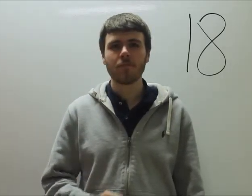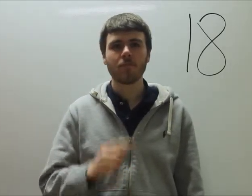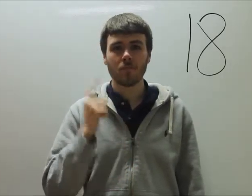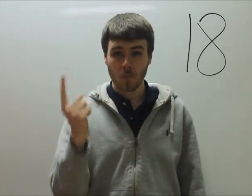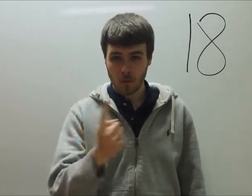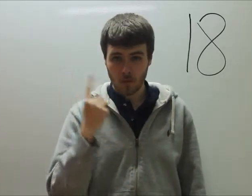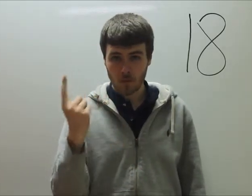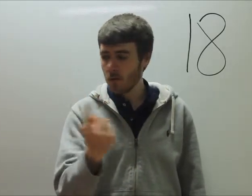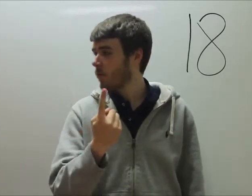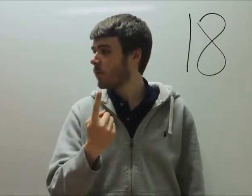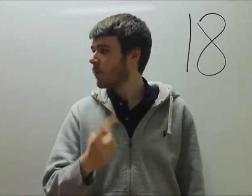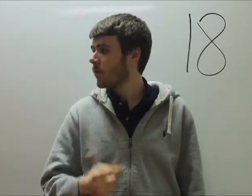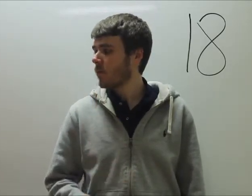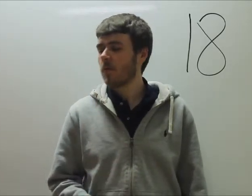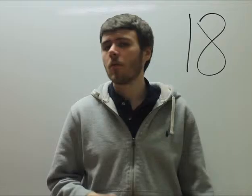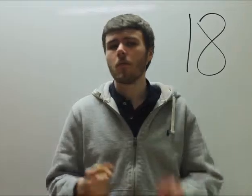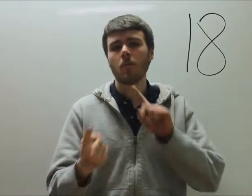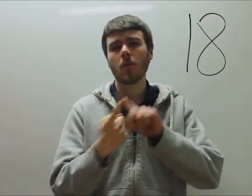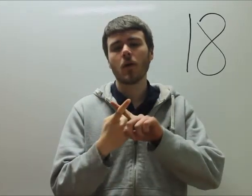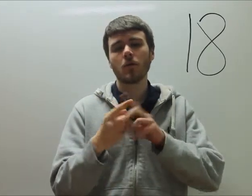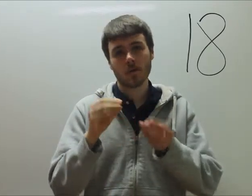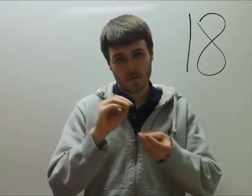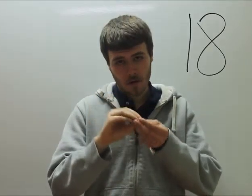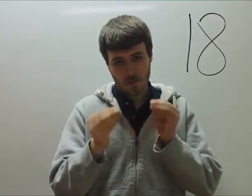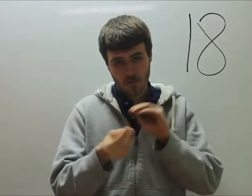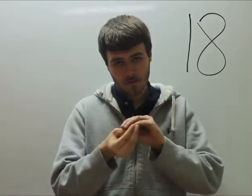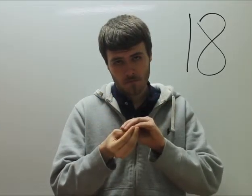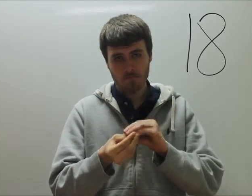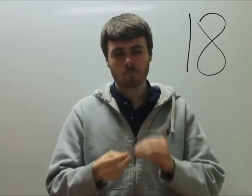are always positive numbers.